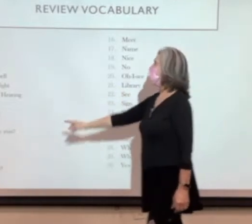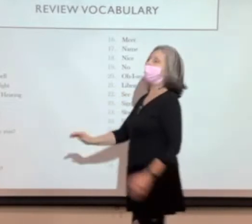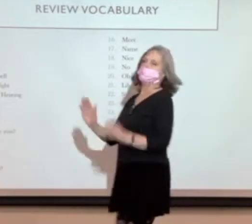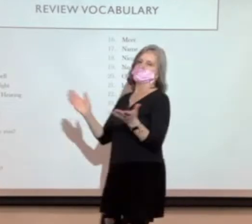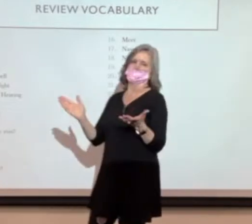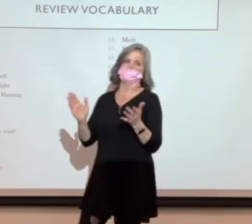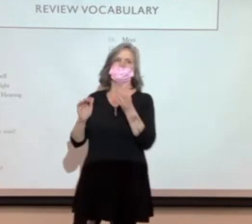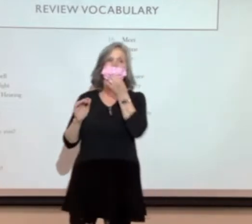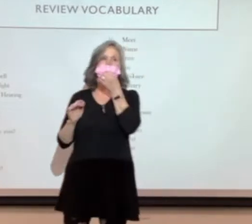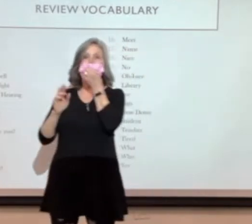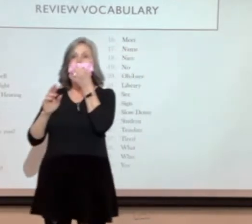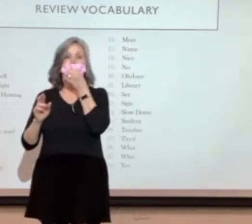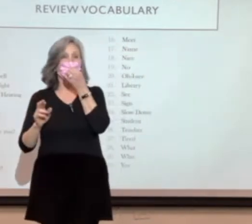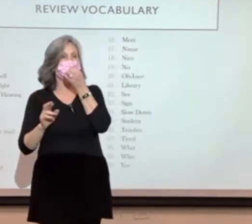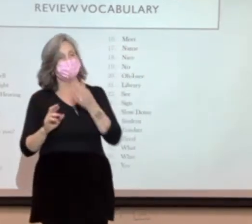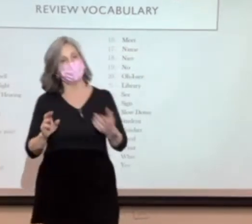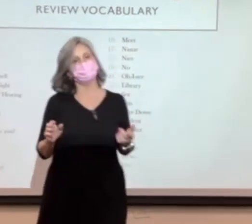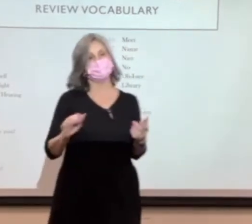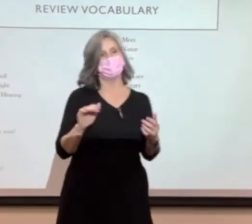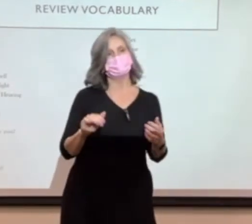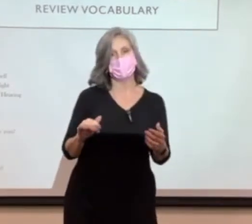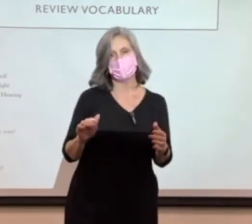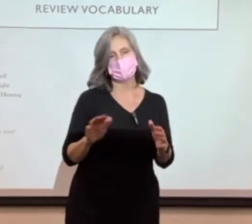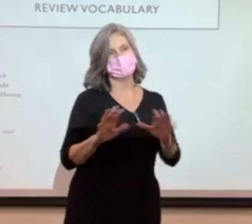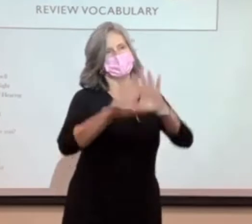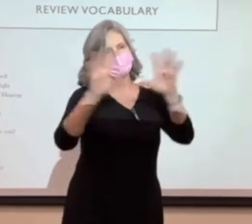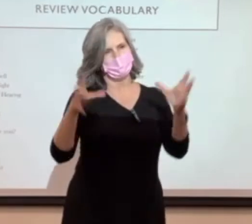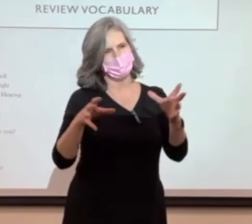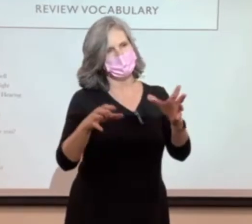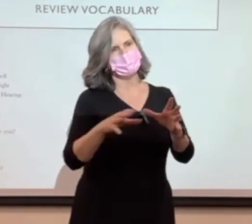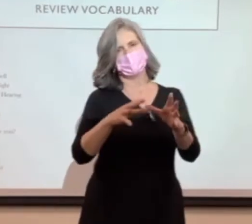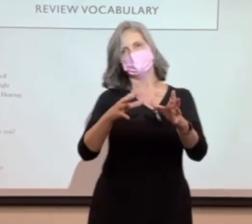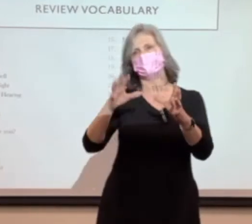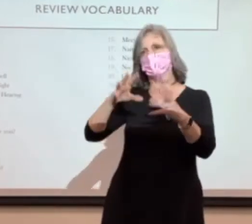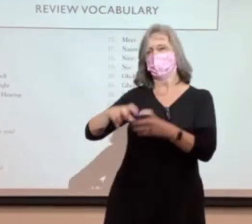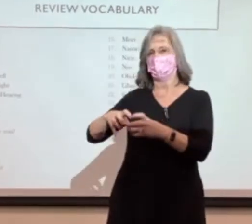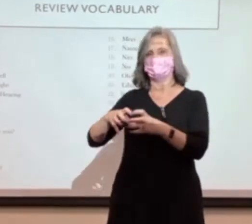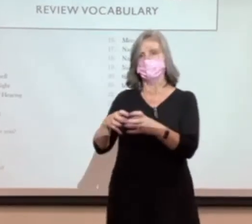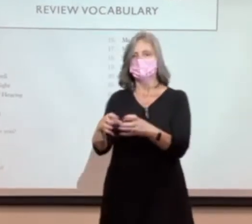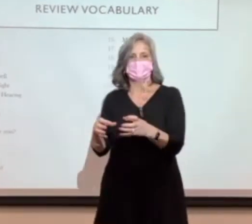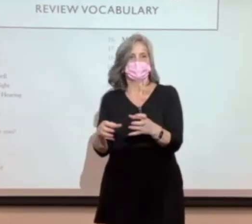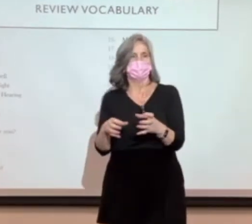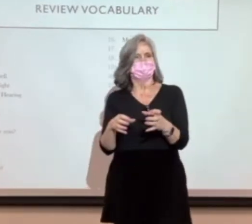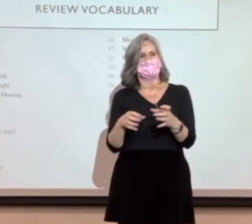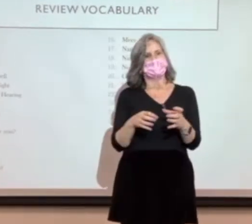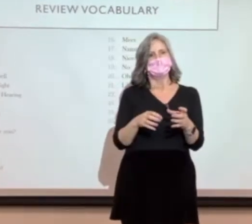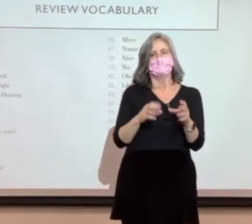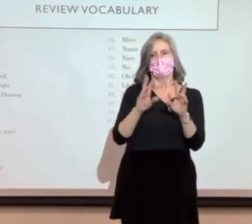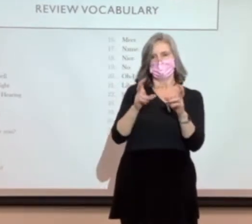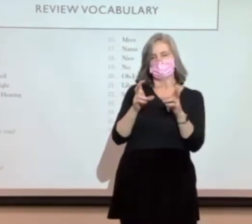How are you? There is no R in ASL, right? ASL is another language. It's going to drop out some of the